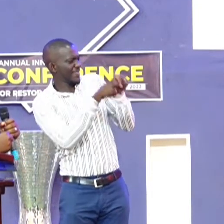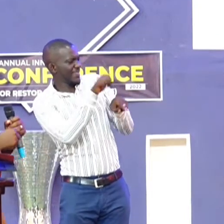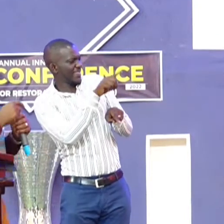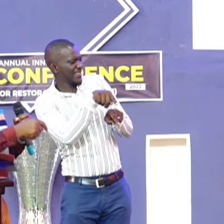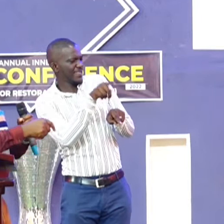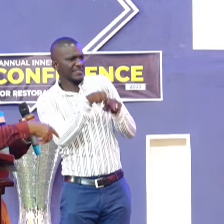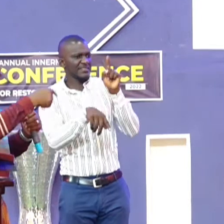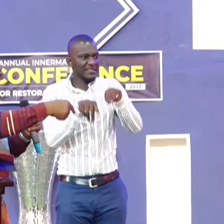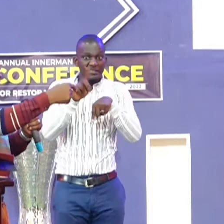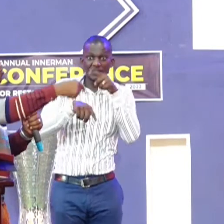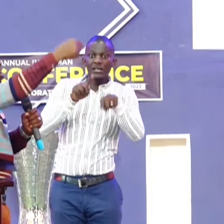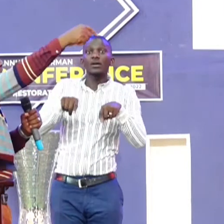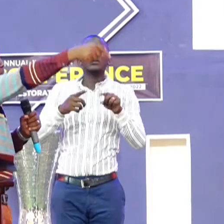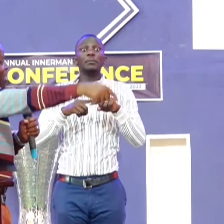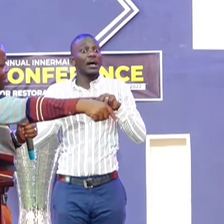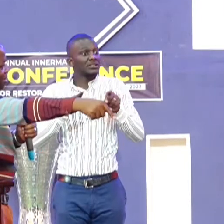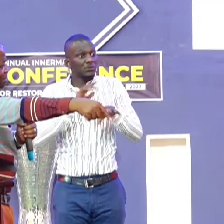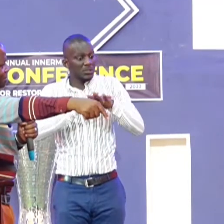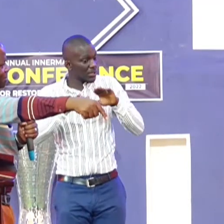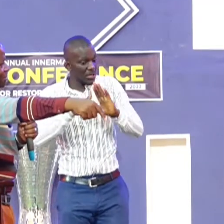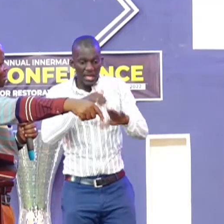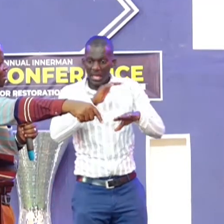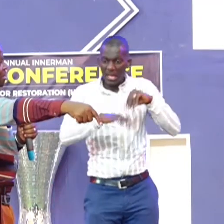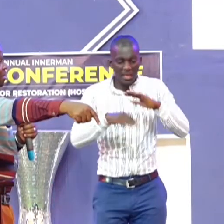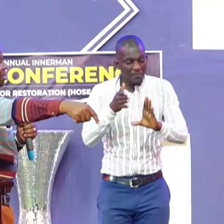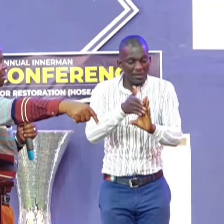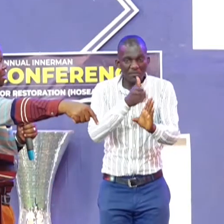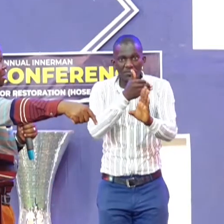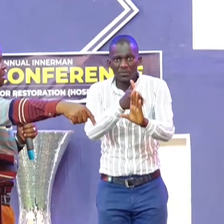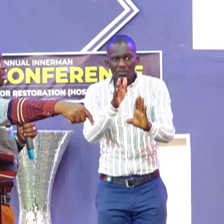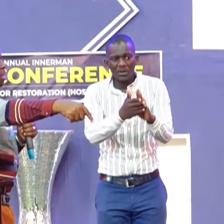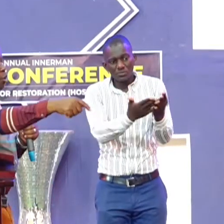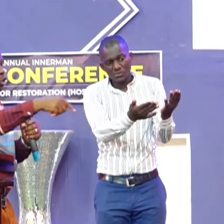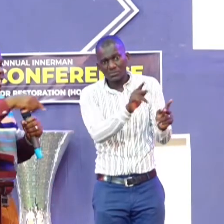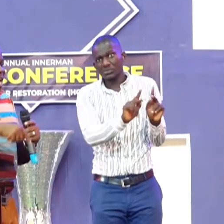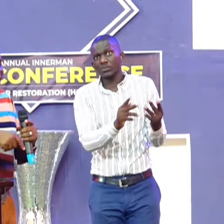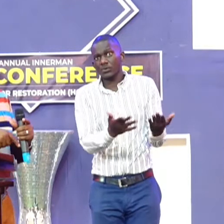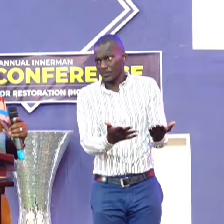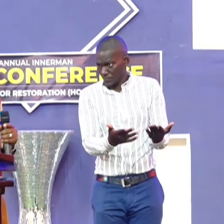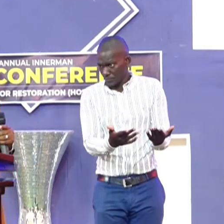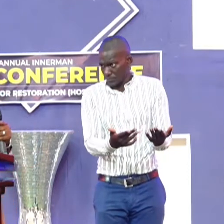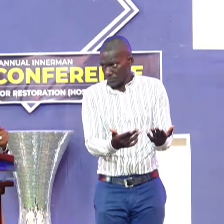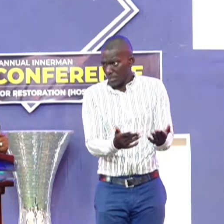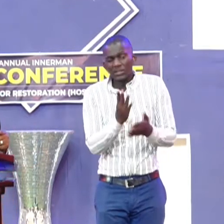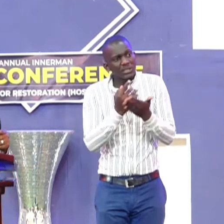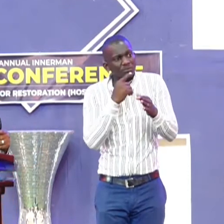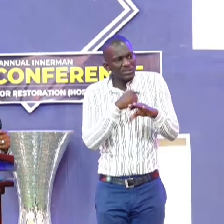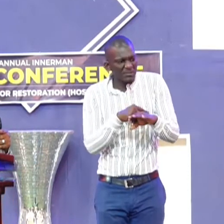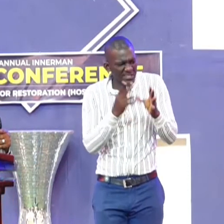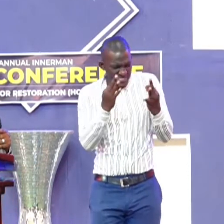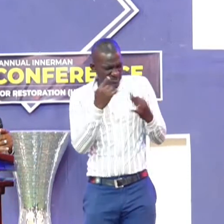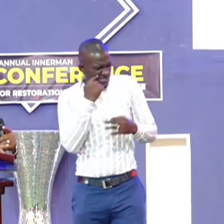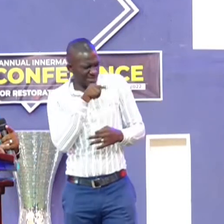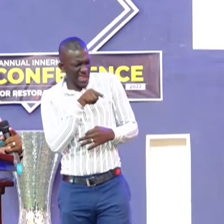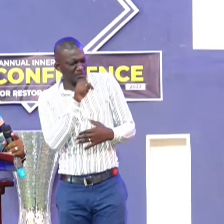errors. Naye tetubalungamya. But we do not correct them. Osanga n'ensobi ze tubalabamu.